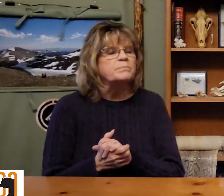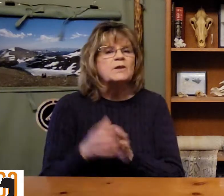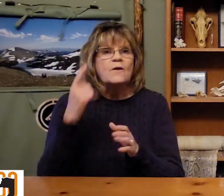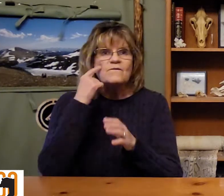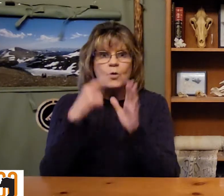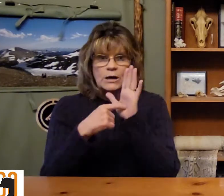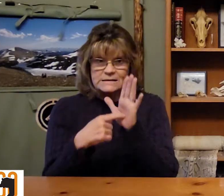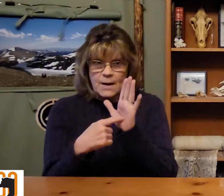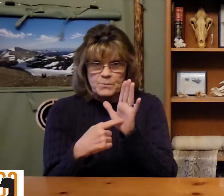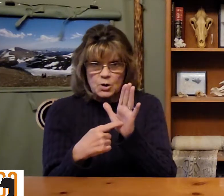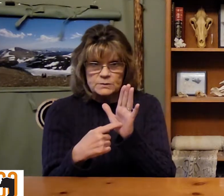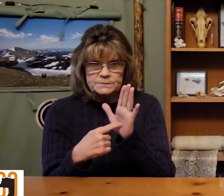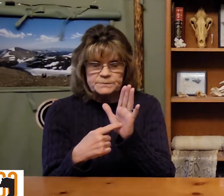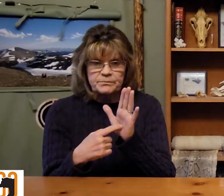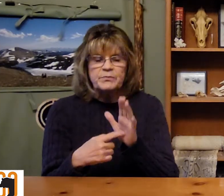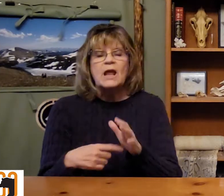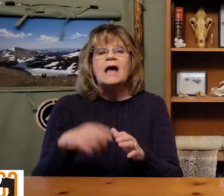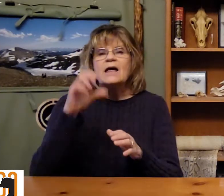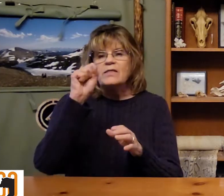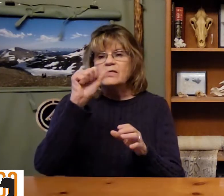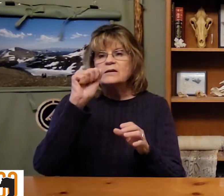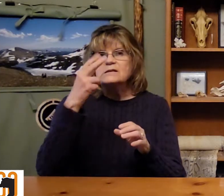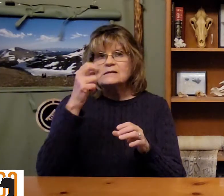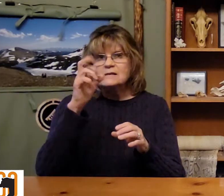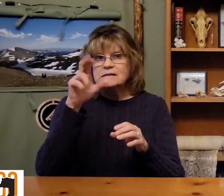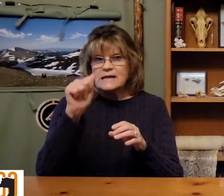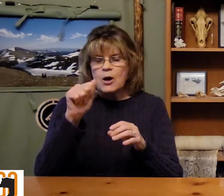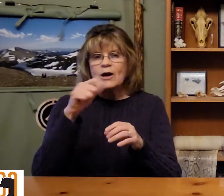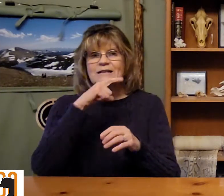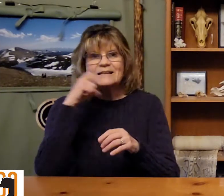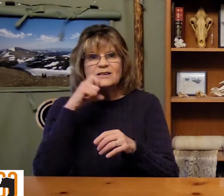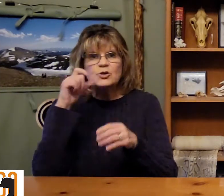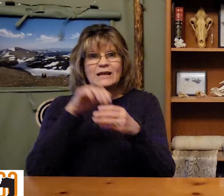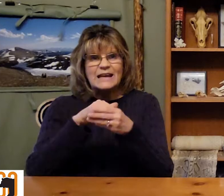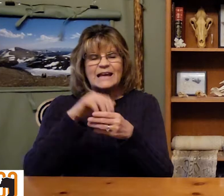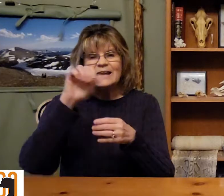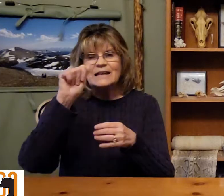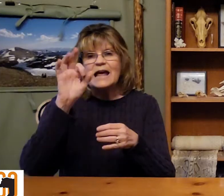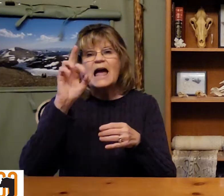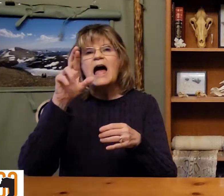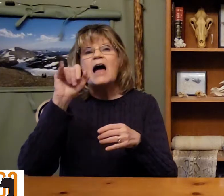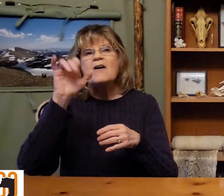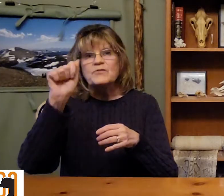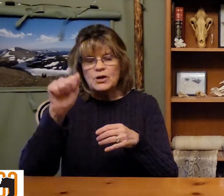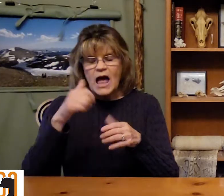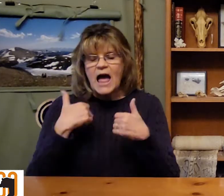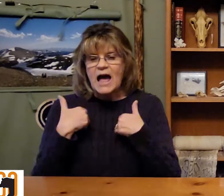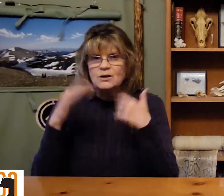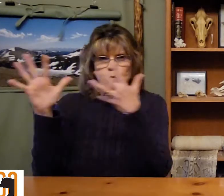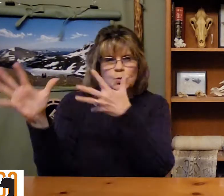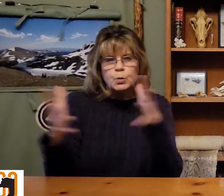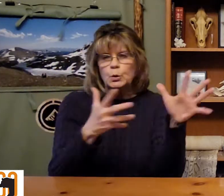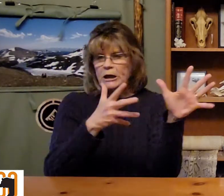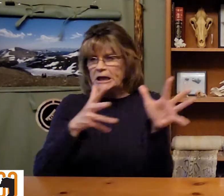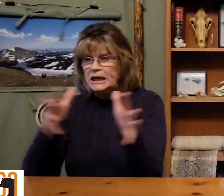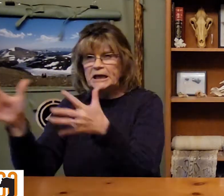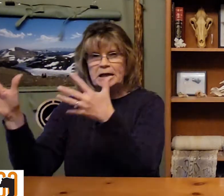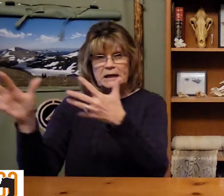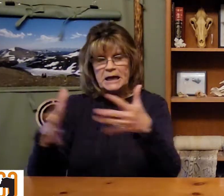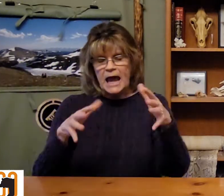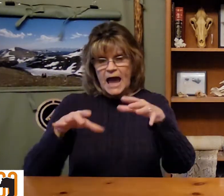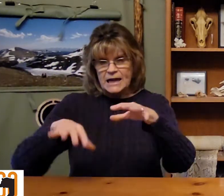For example, the Sahara Desert in Africa gets wind coming through and picking up sand and dirt